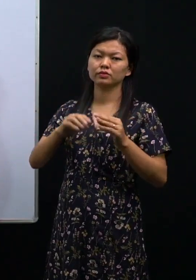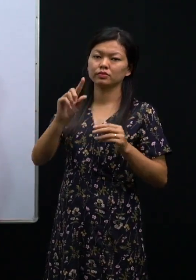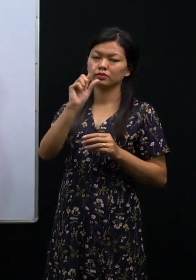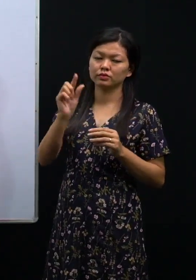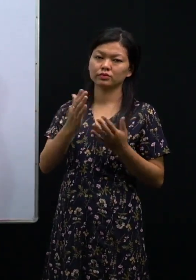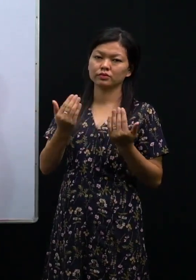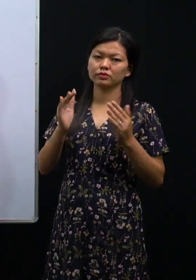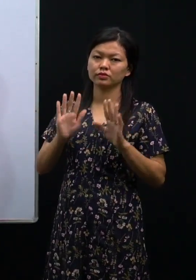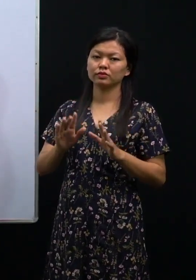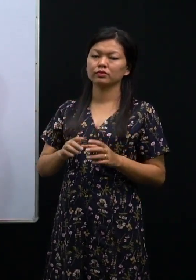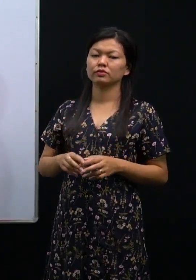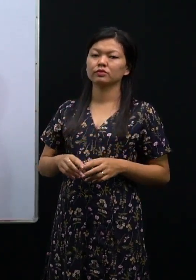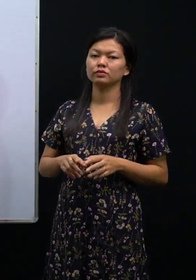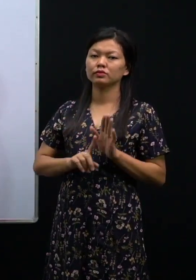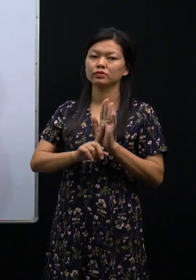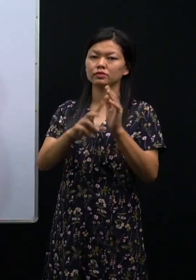again.